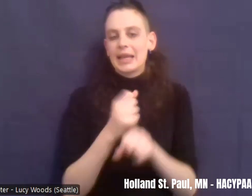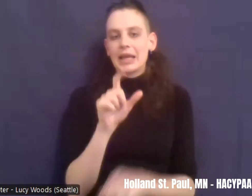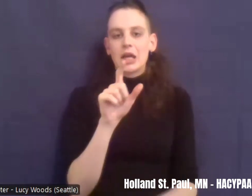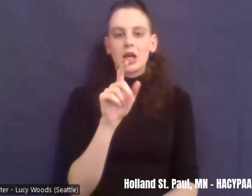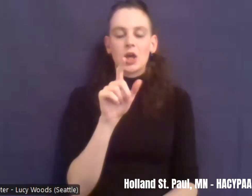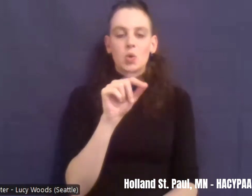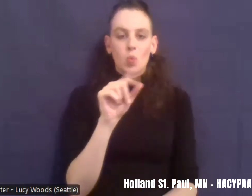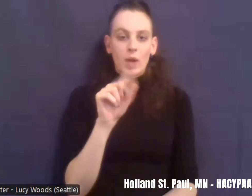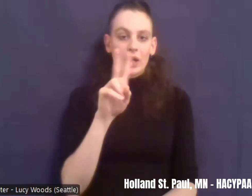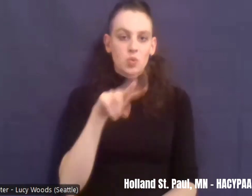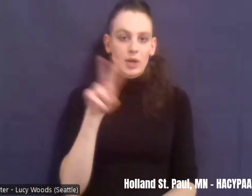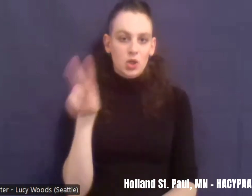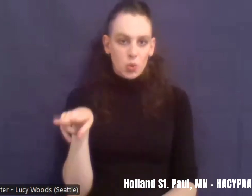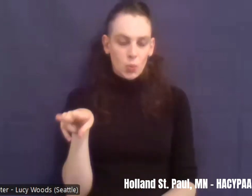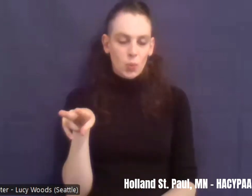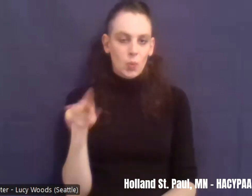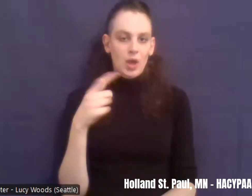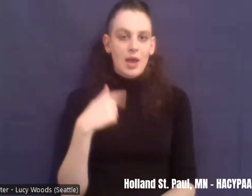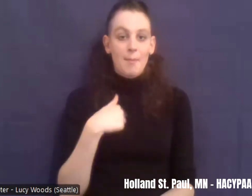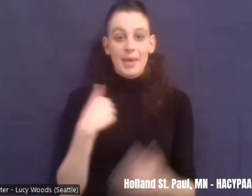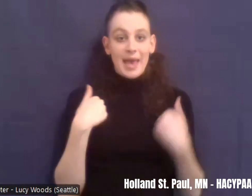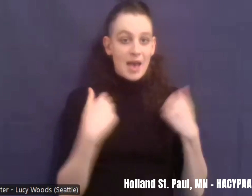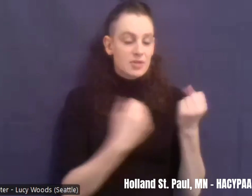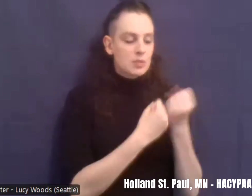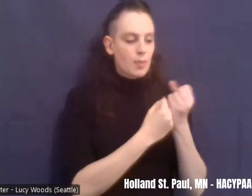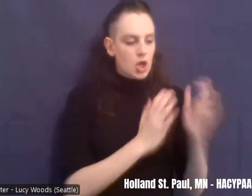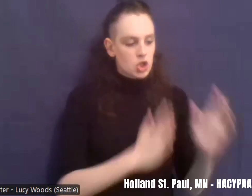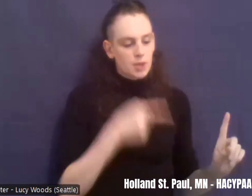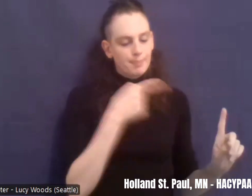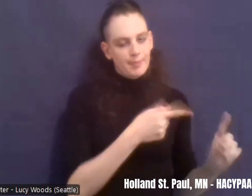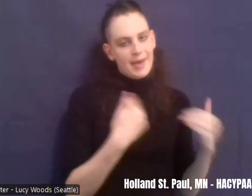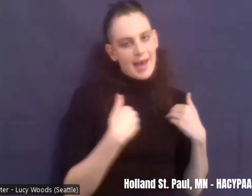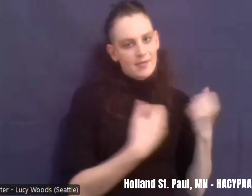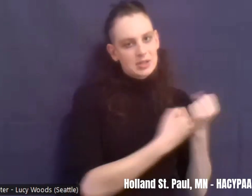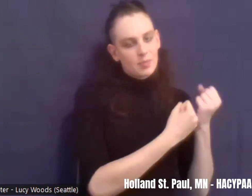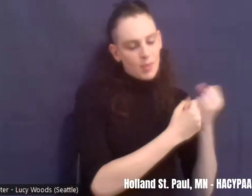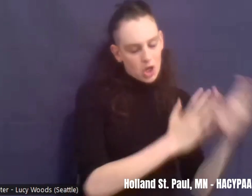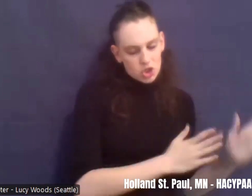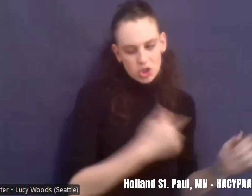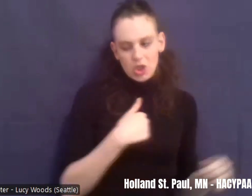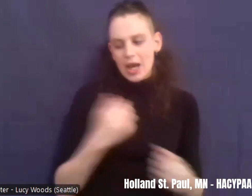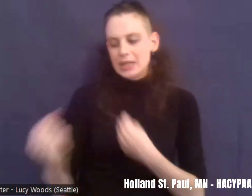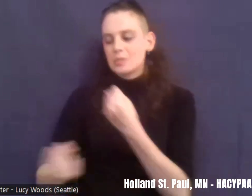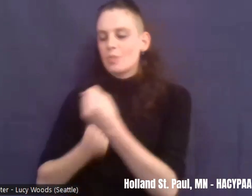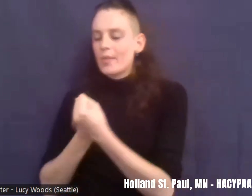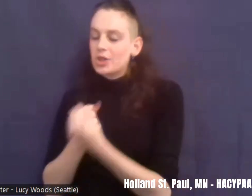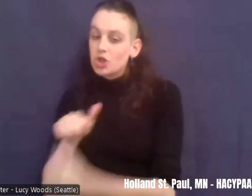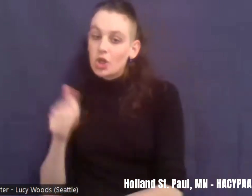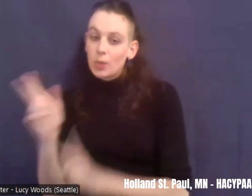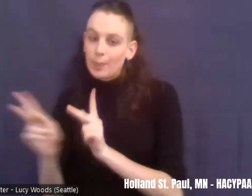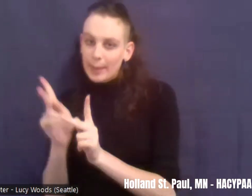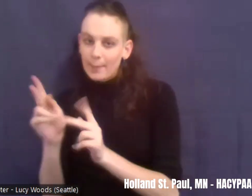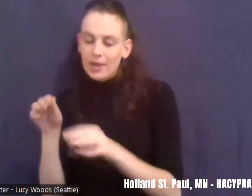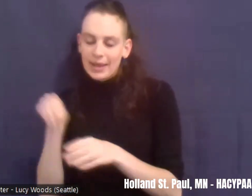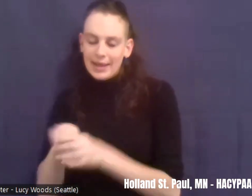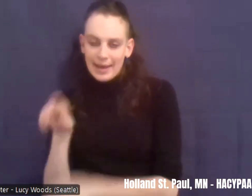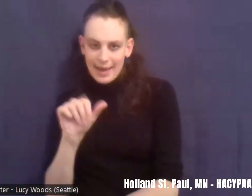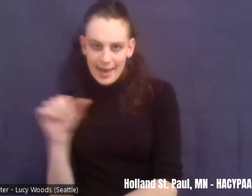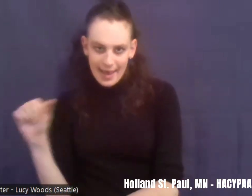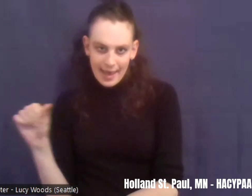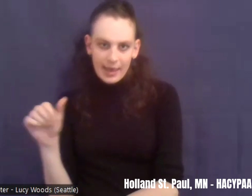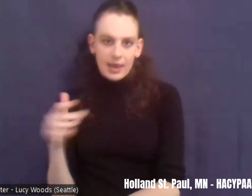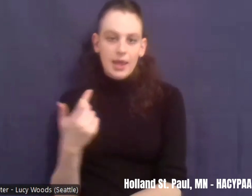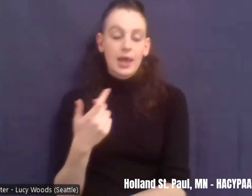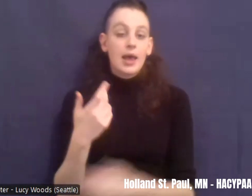I have a sponsor who is a sponsor. I sponsor other people within the program. Um, I